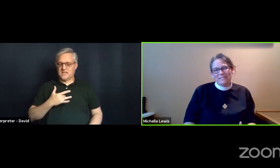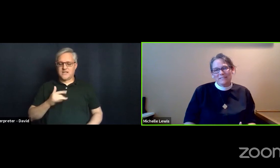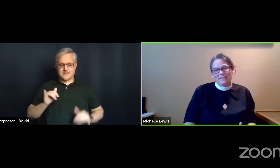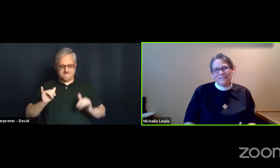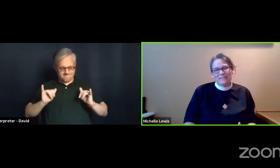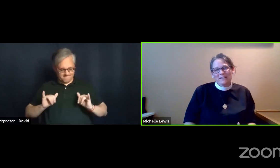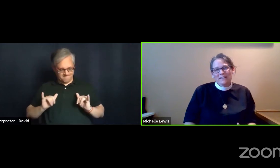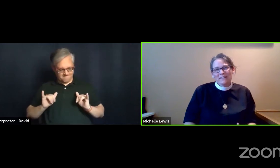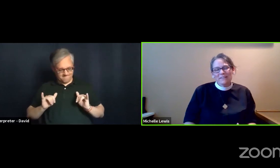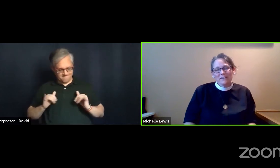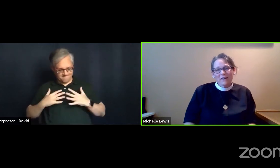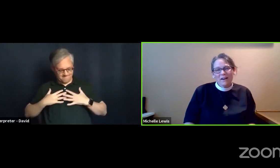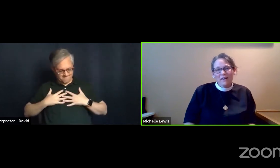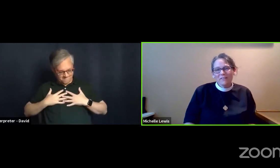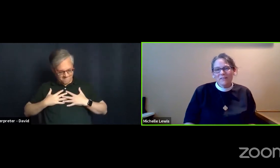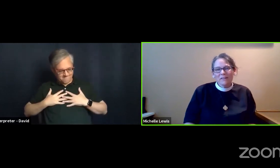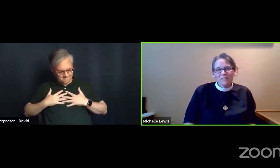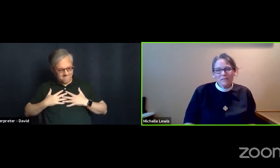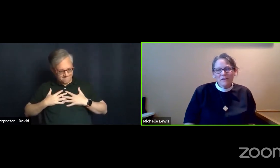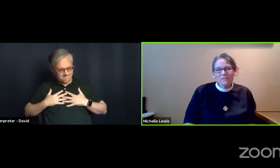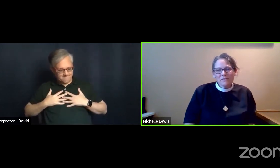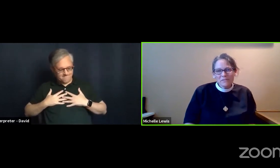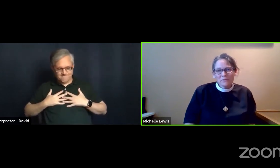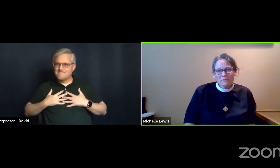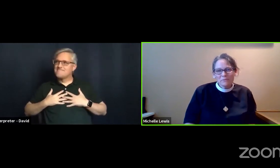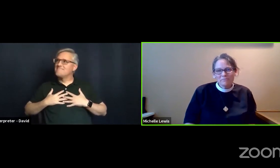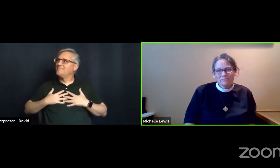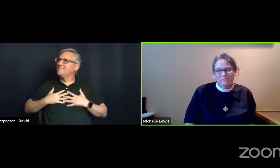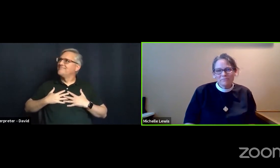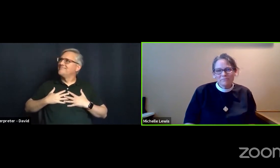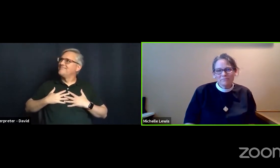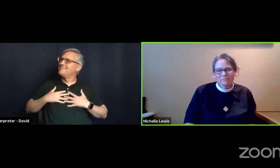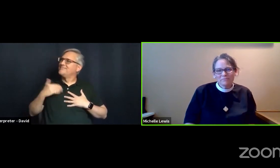realizes that God loves you.